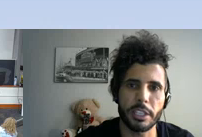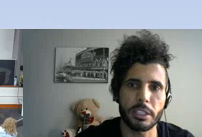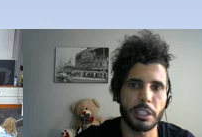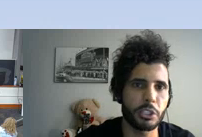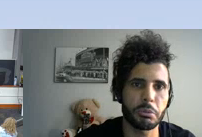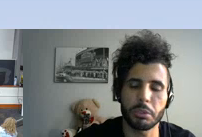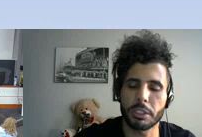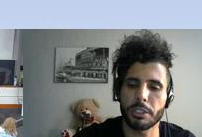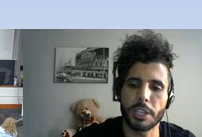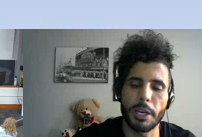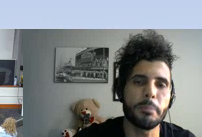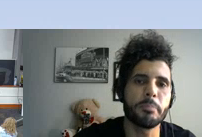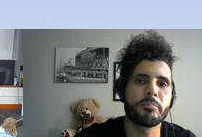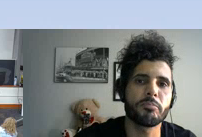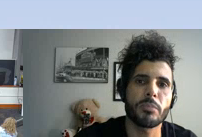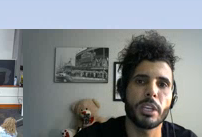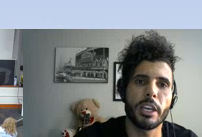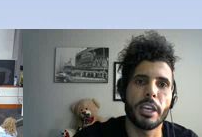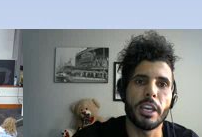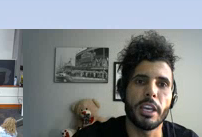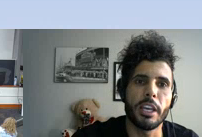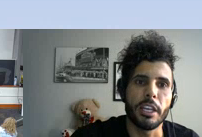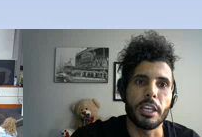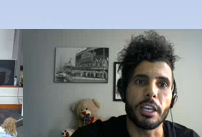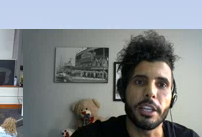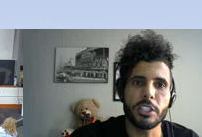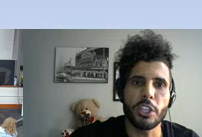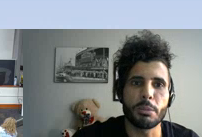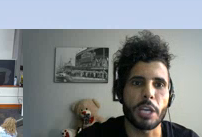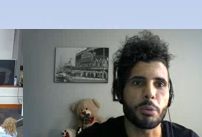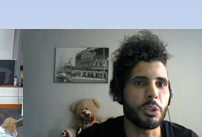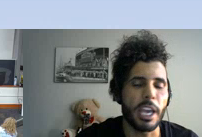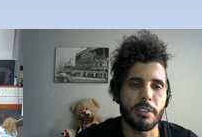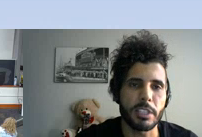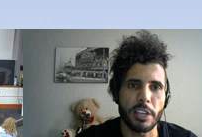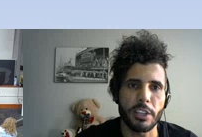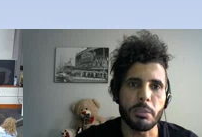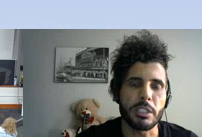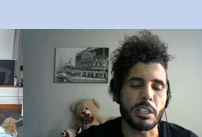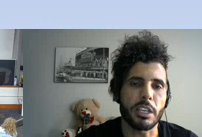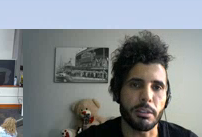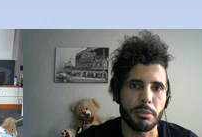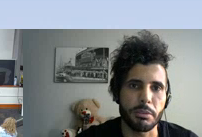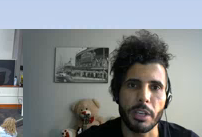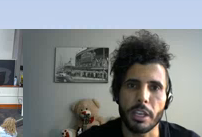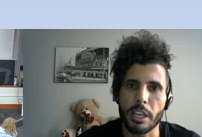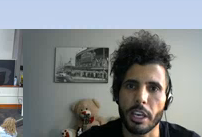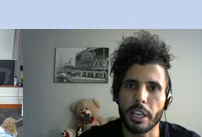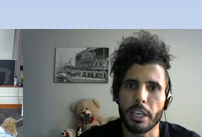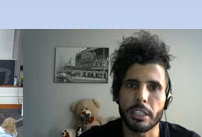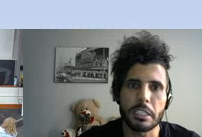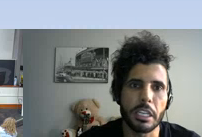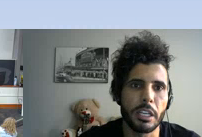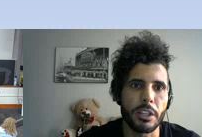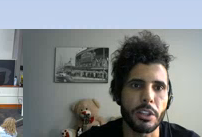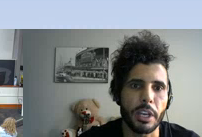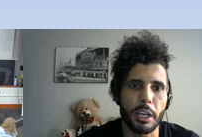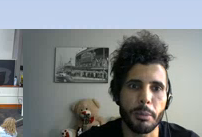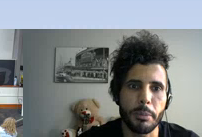like English, we're good to go. In ST Homesign, we don't have a sign that means if. And